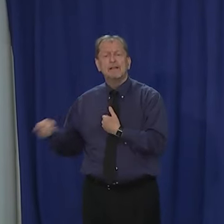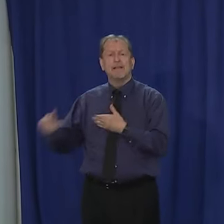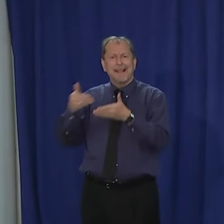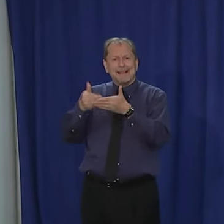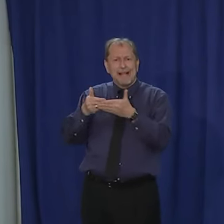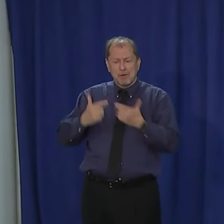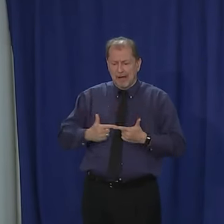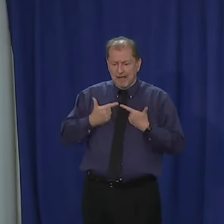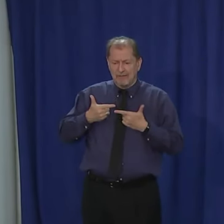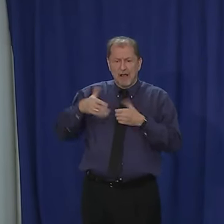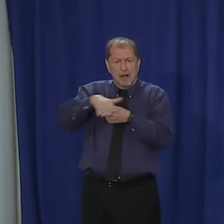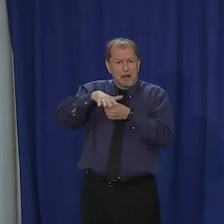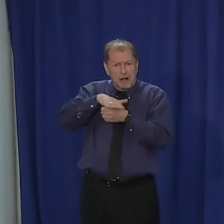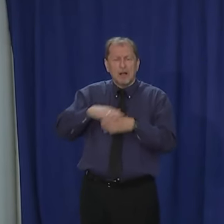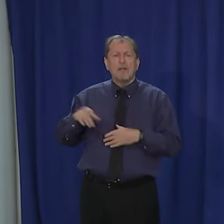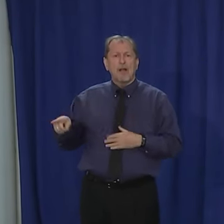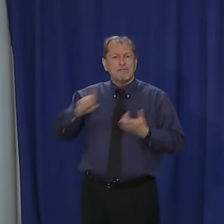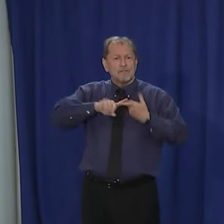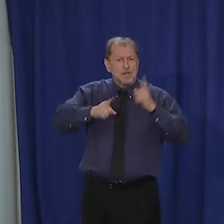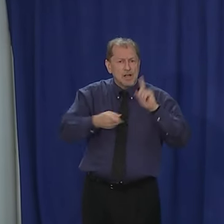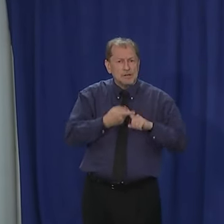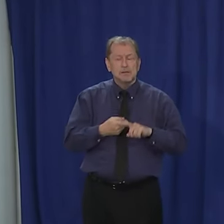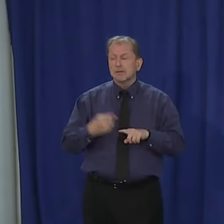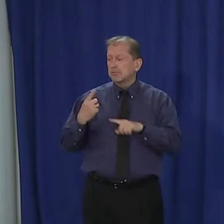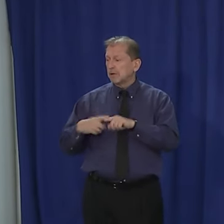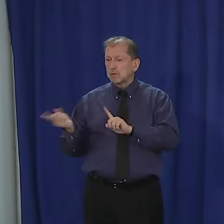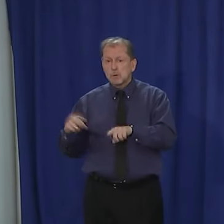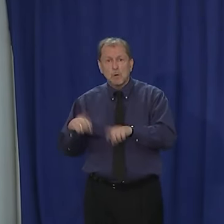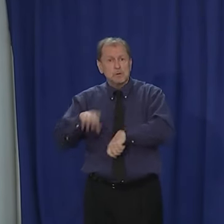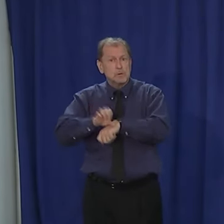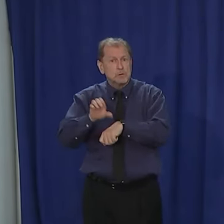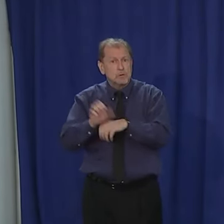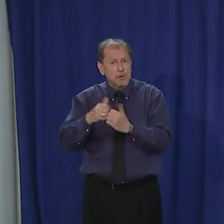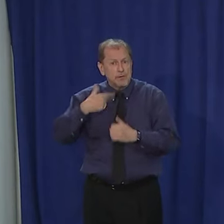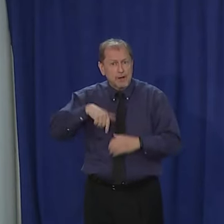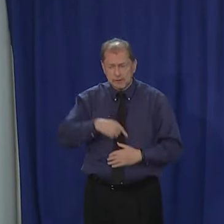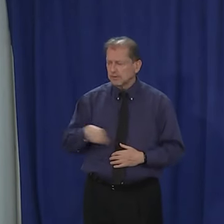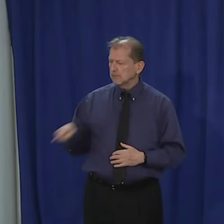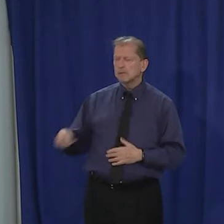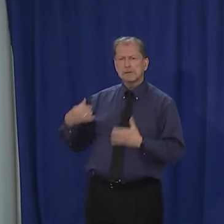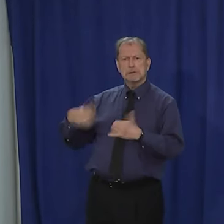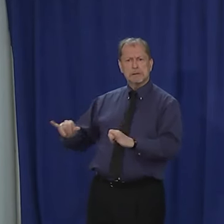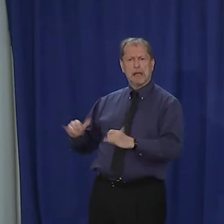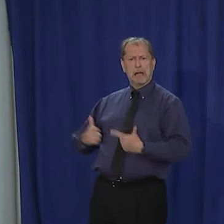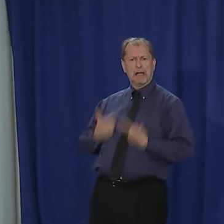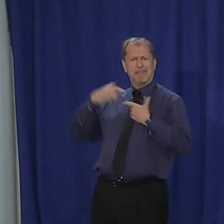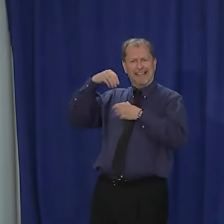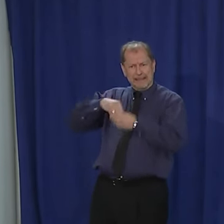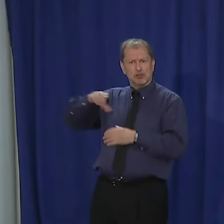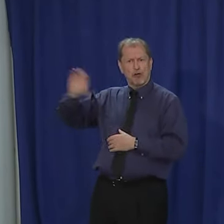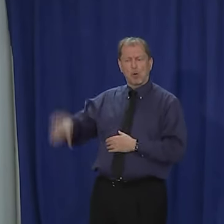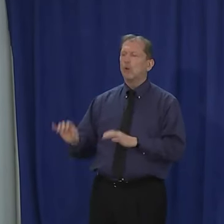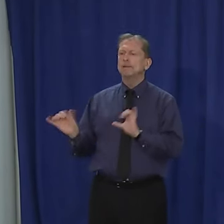are our friends, they are our co-congregants. They are Chicagoans.